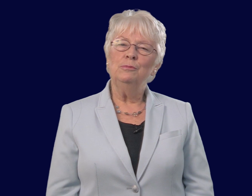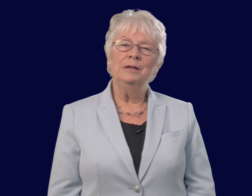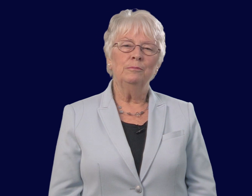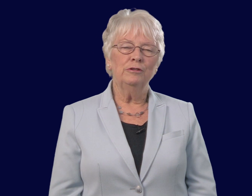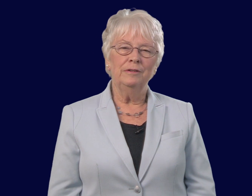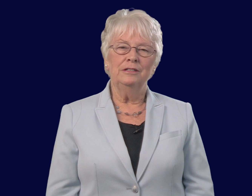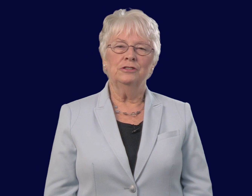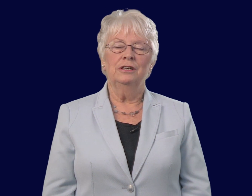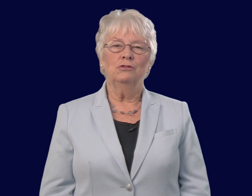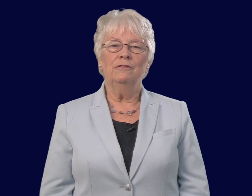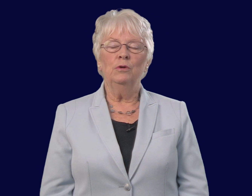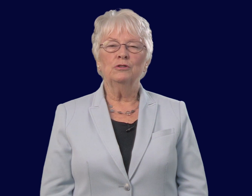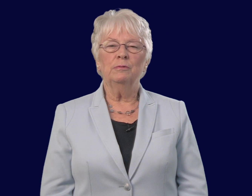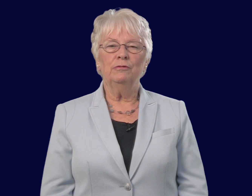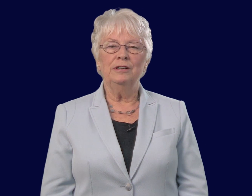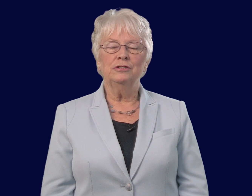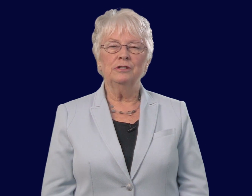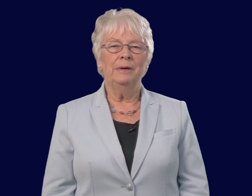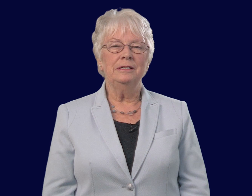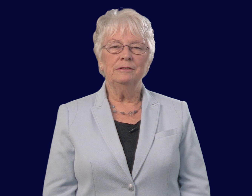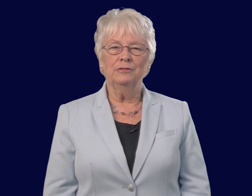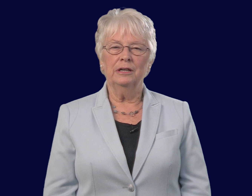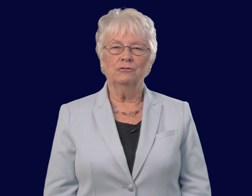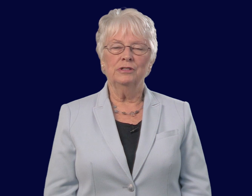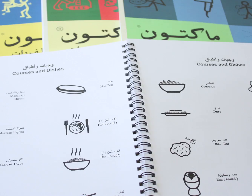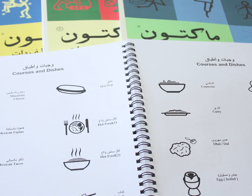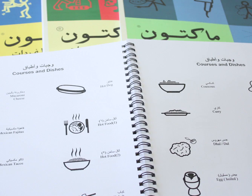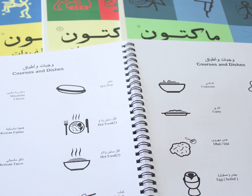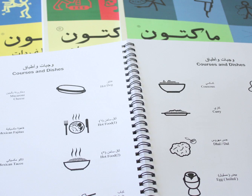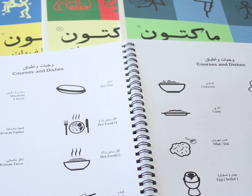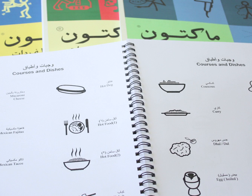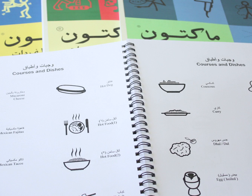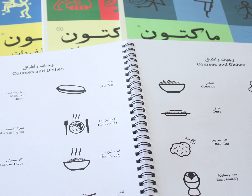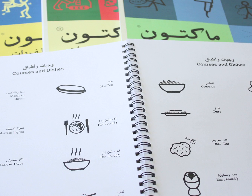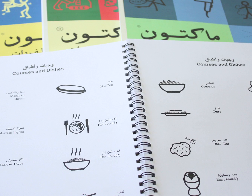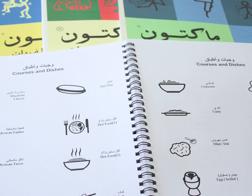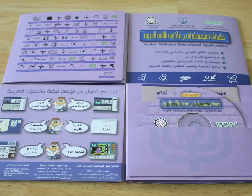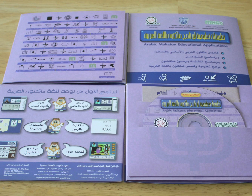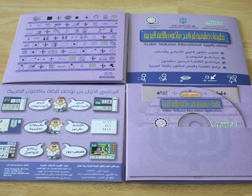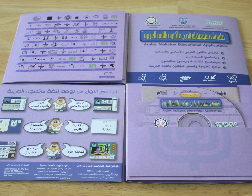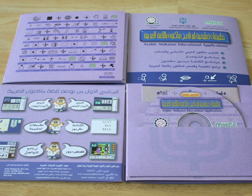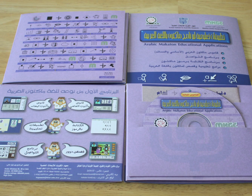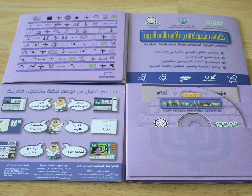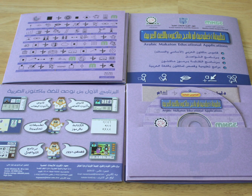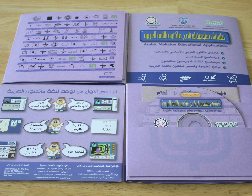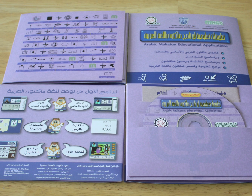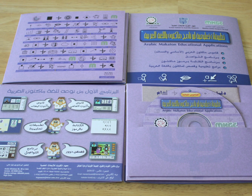been privileged to have worked with professionals in many different countries, adapting the British version of the Makaton programme to suit